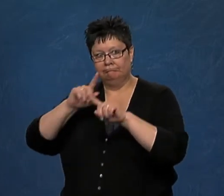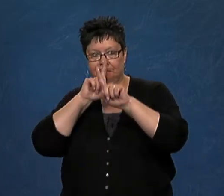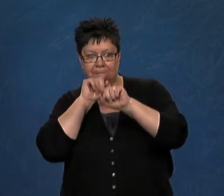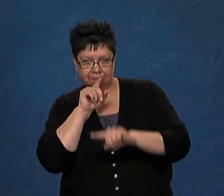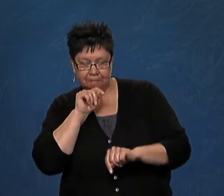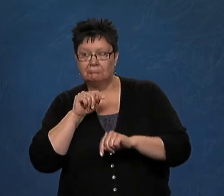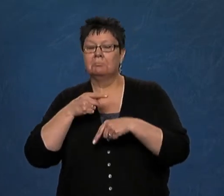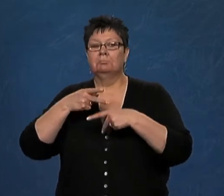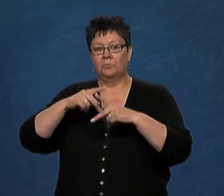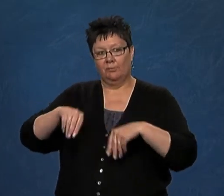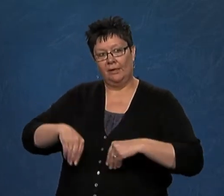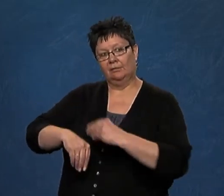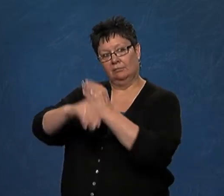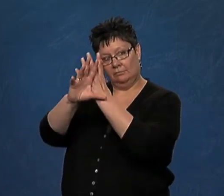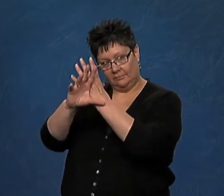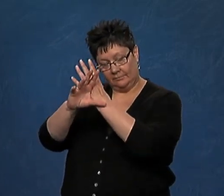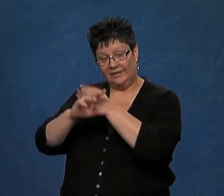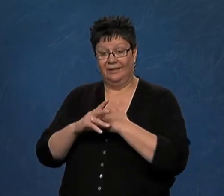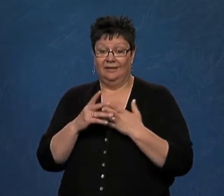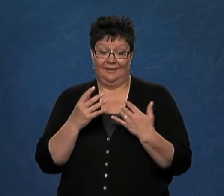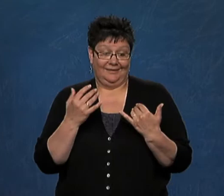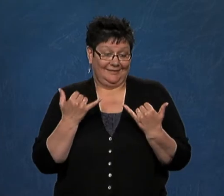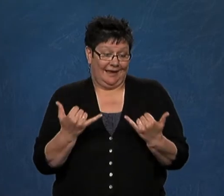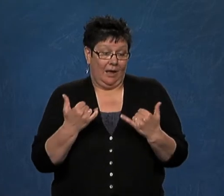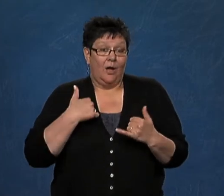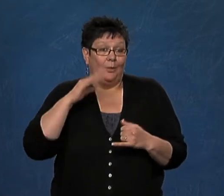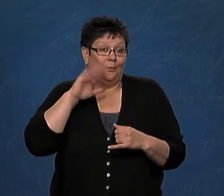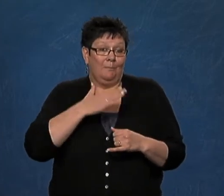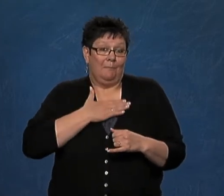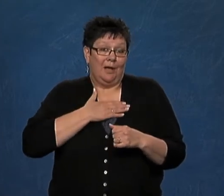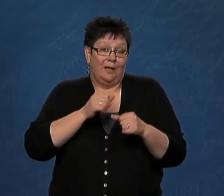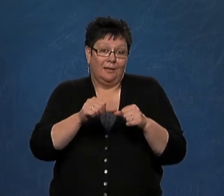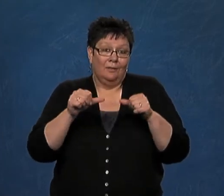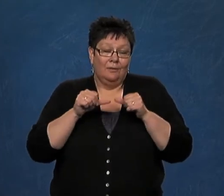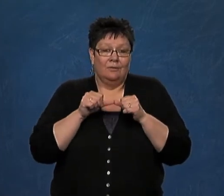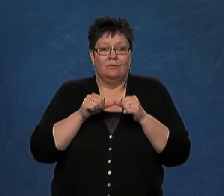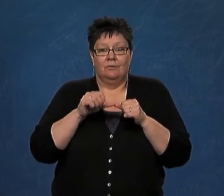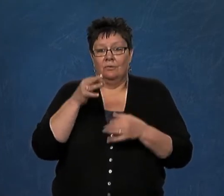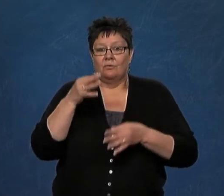to be questioned through video conferencing technology.